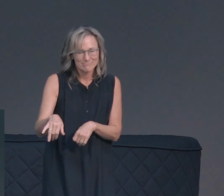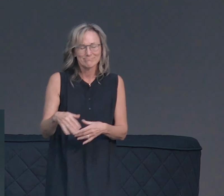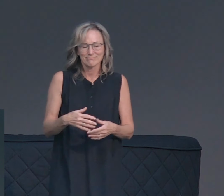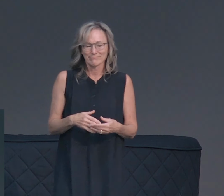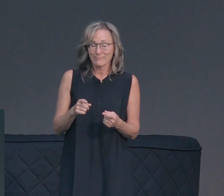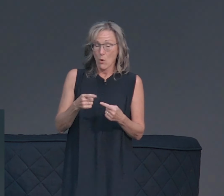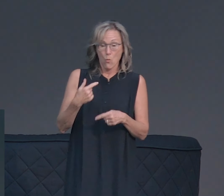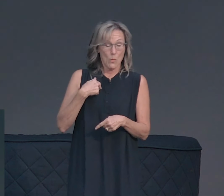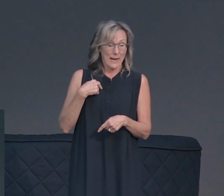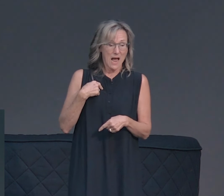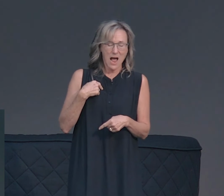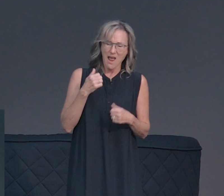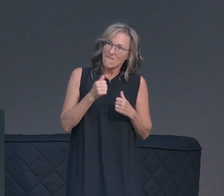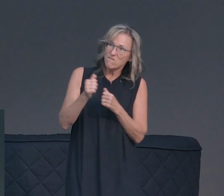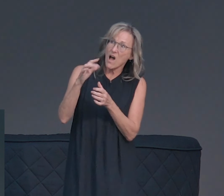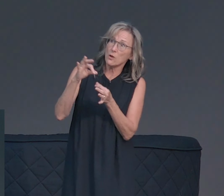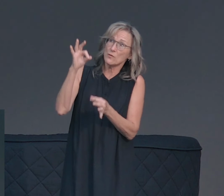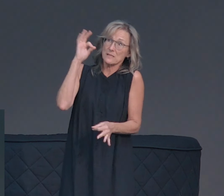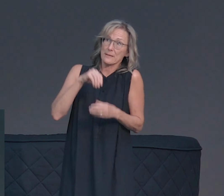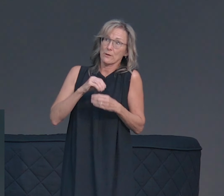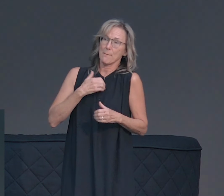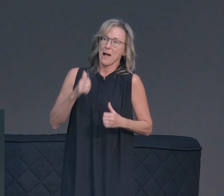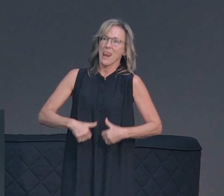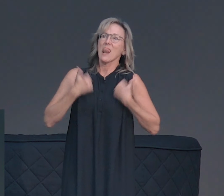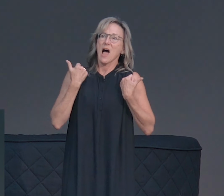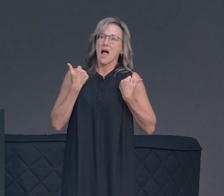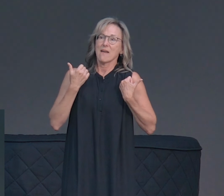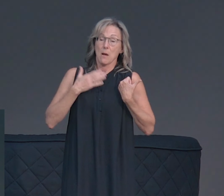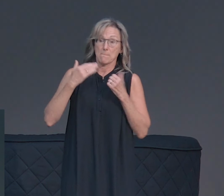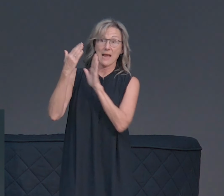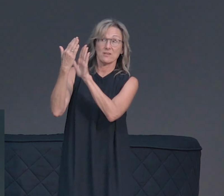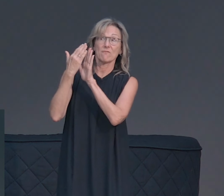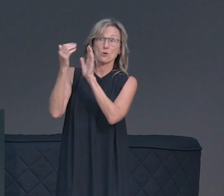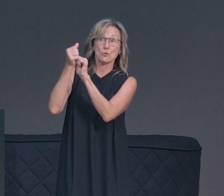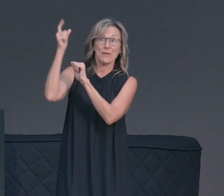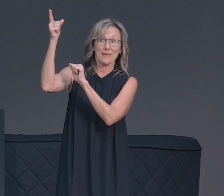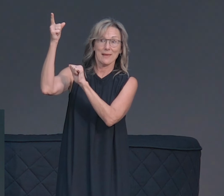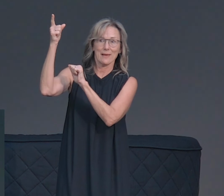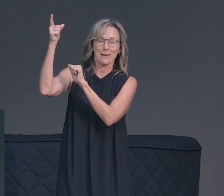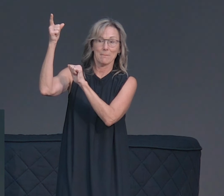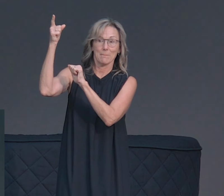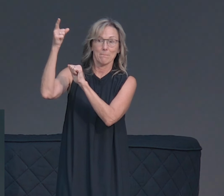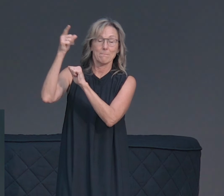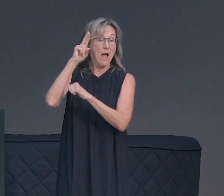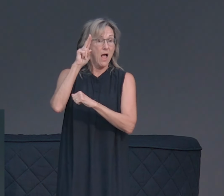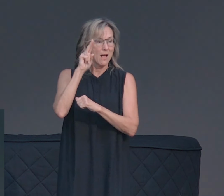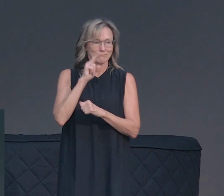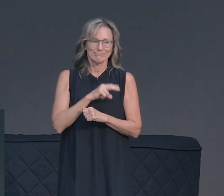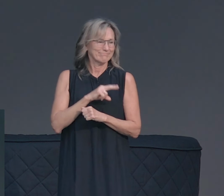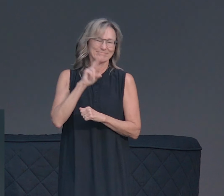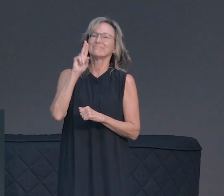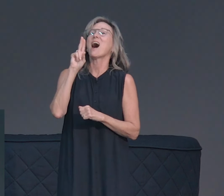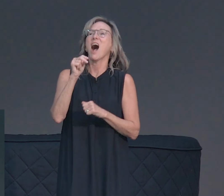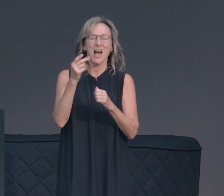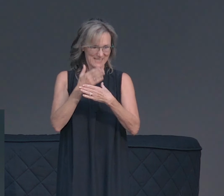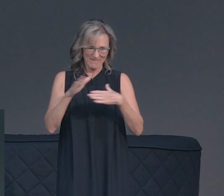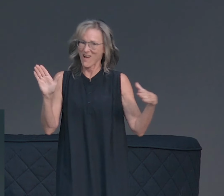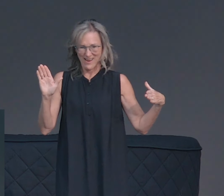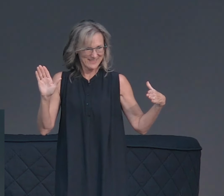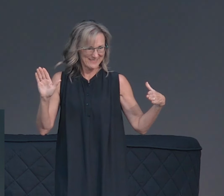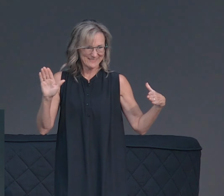the Spirit, when my life is undivided devotion to God, what will I see of God?